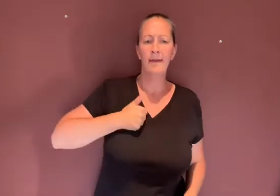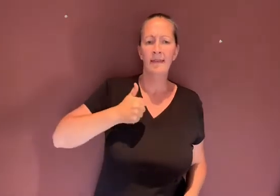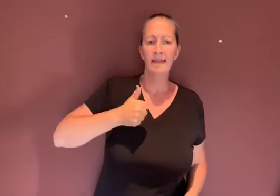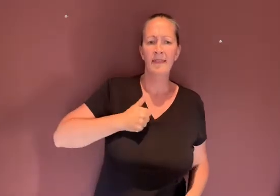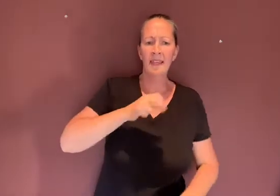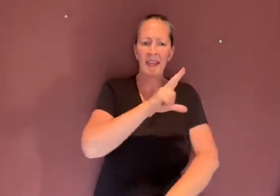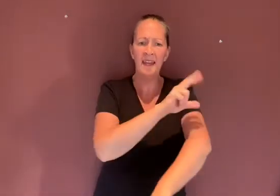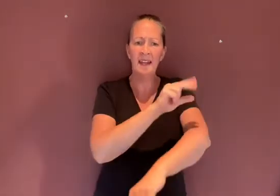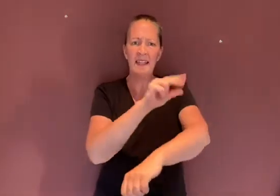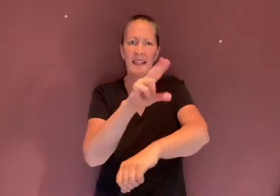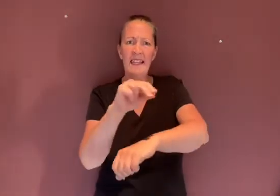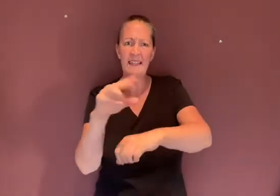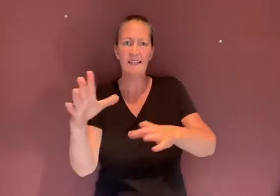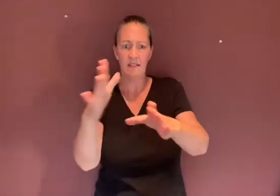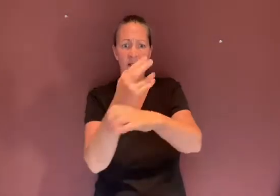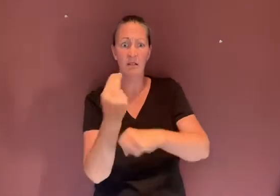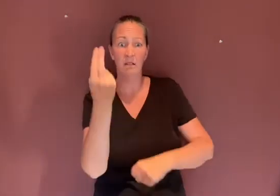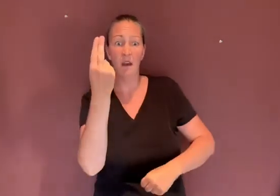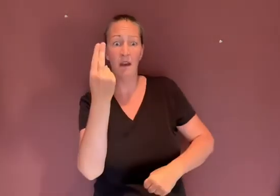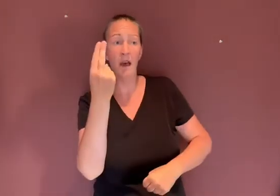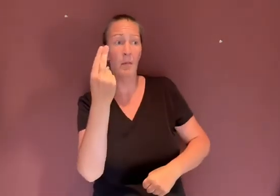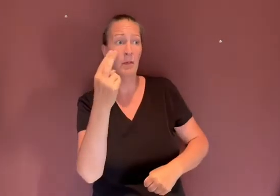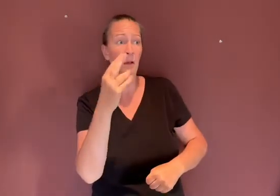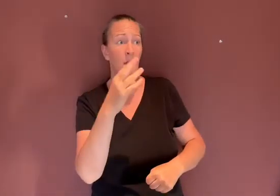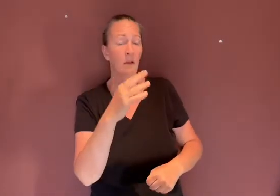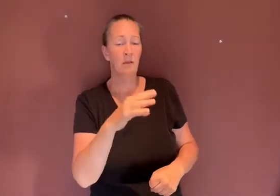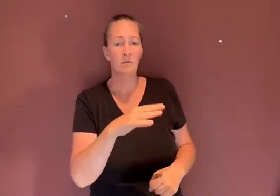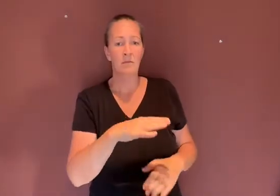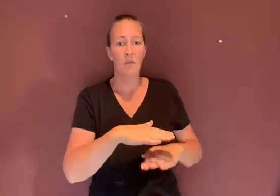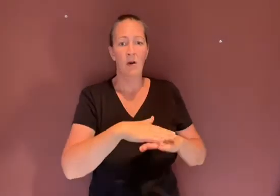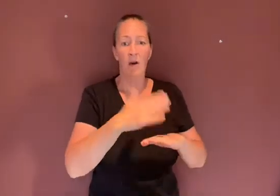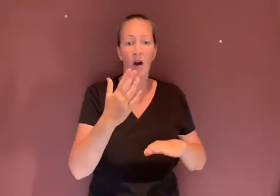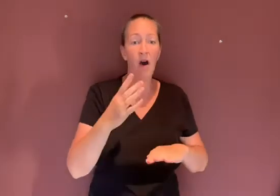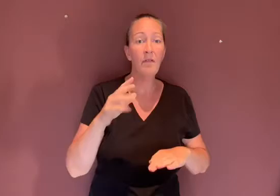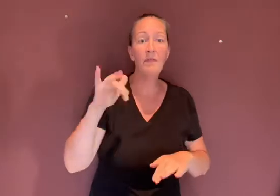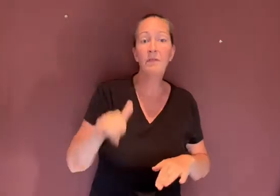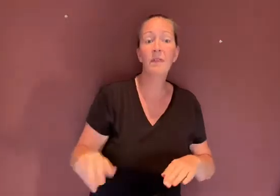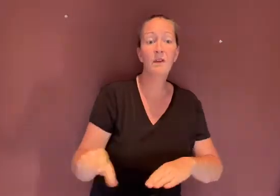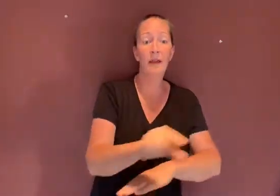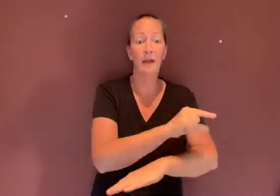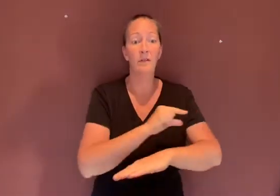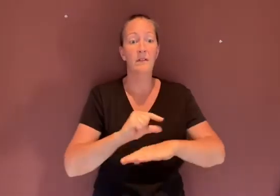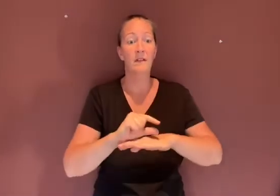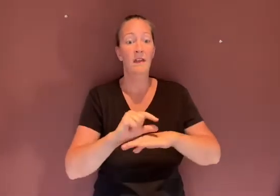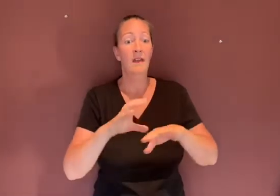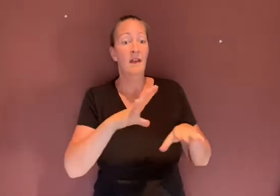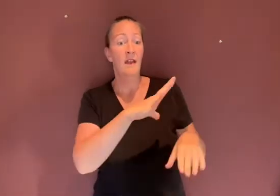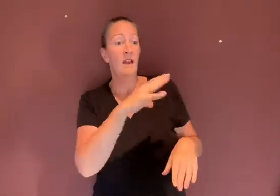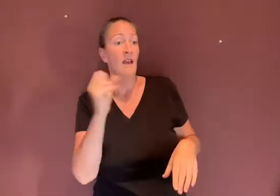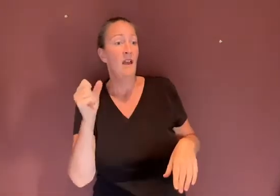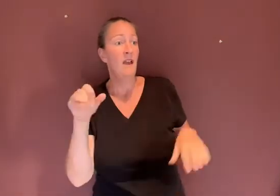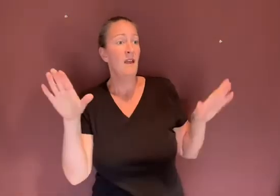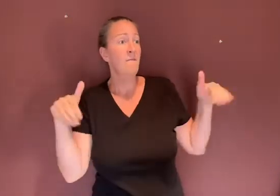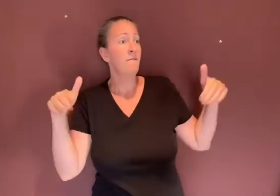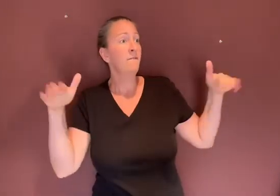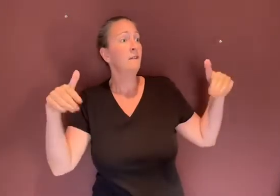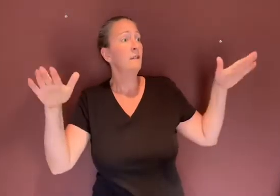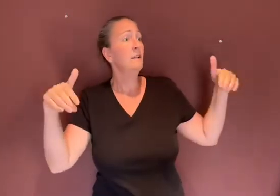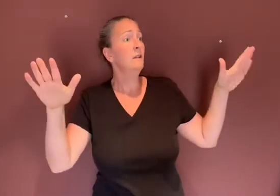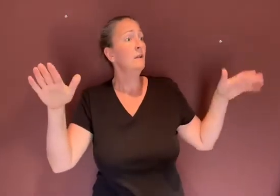The Canada geese got up off the ground and